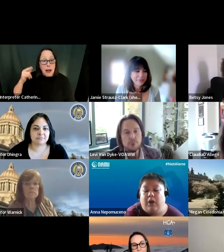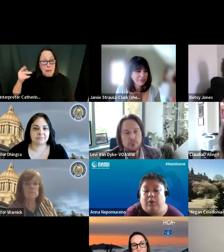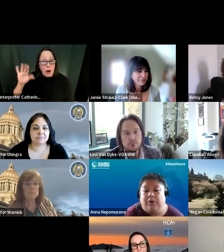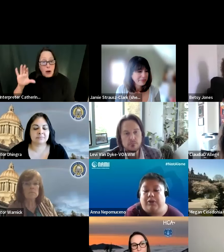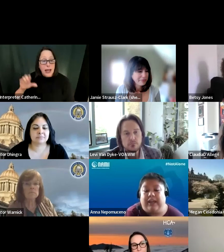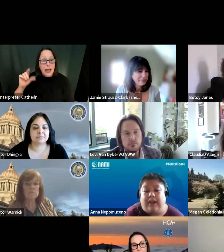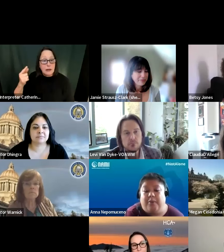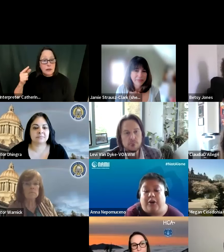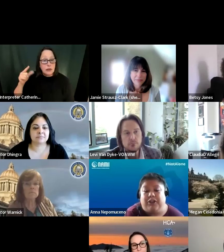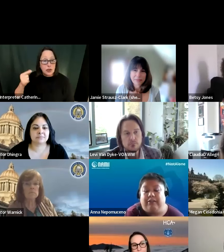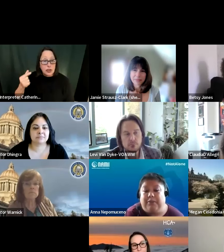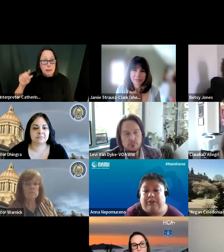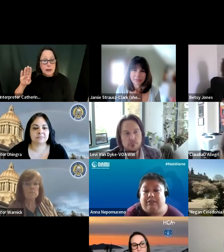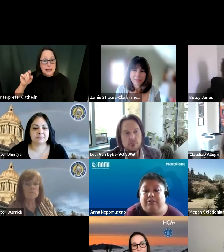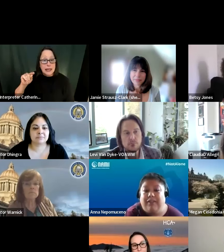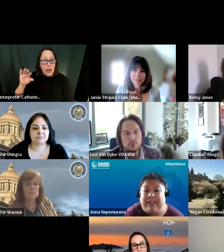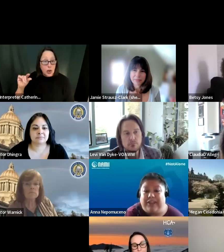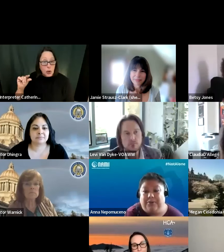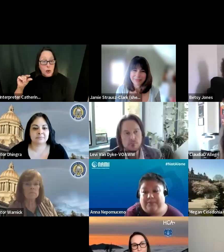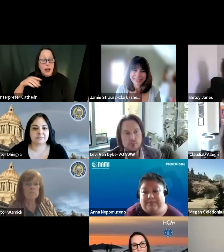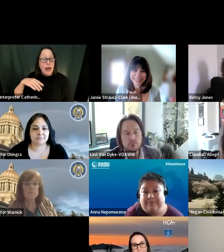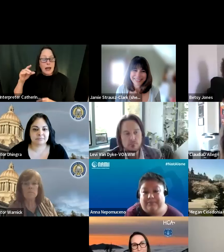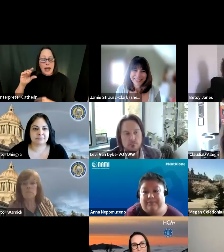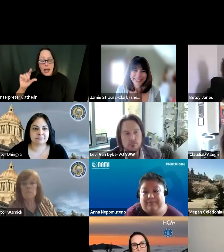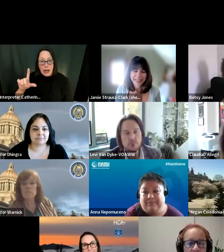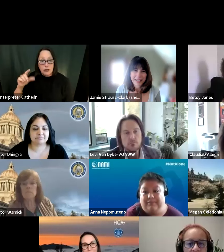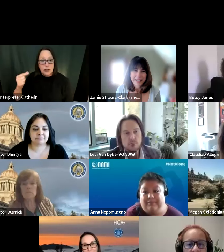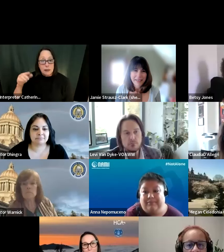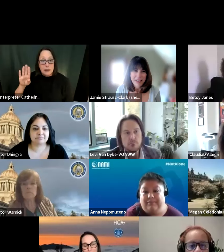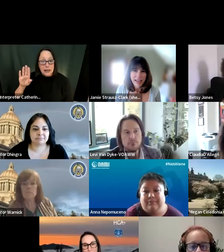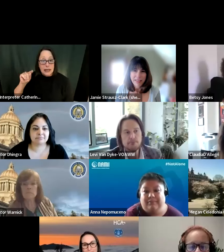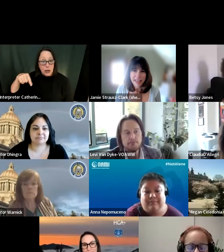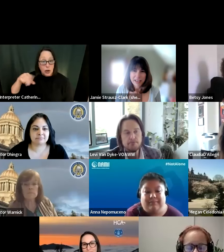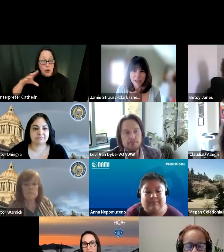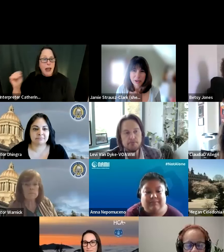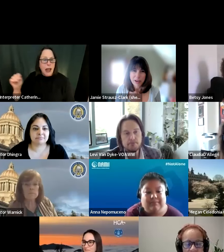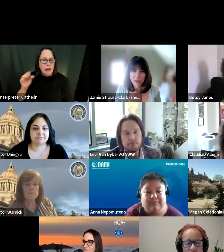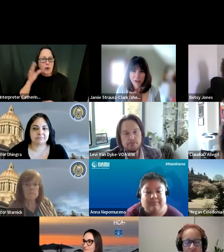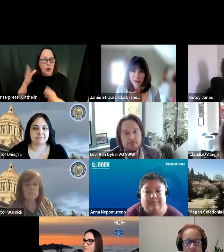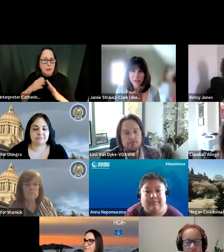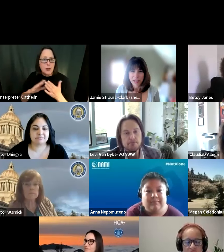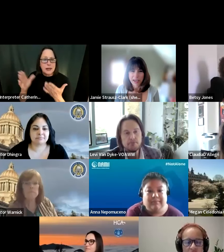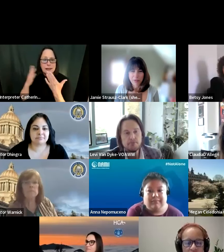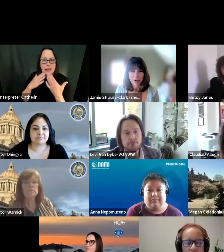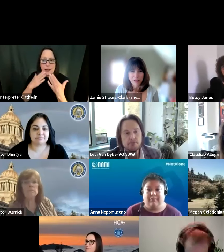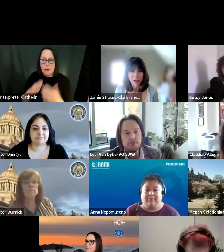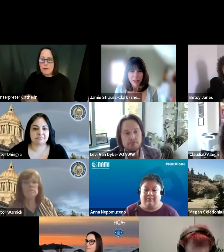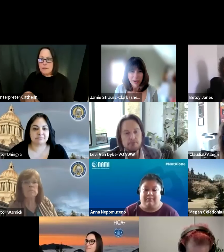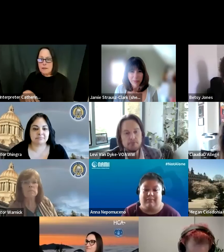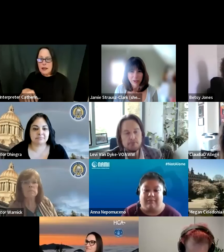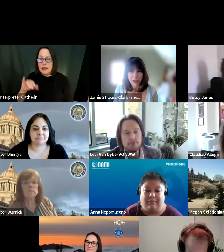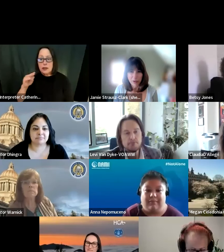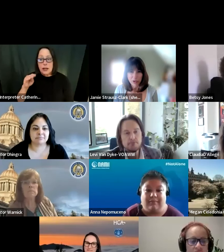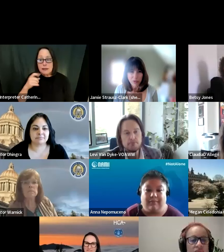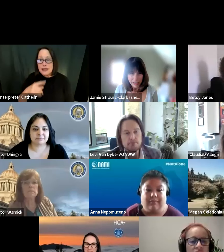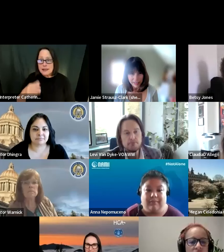LGBTQ, rural, and other marginalized communities. Thank you. Anna, thank you so much for those words of